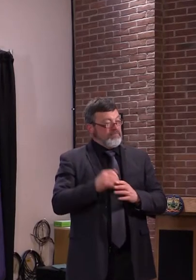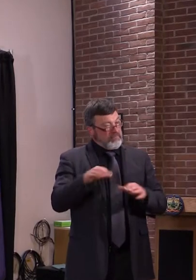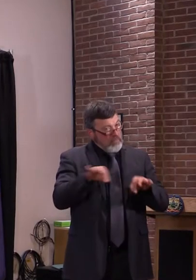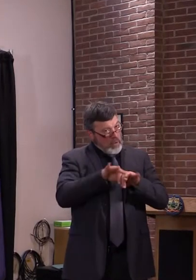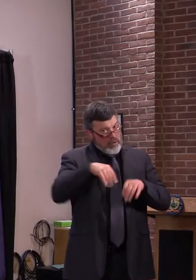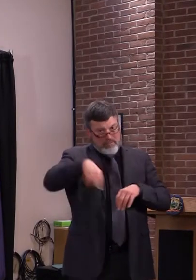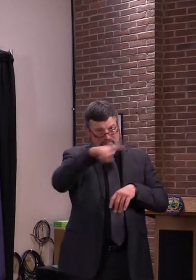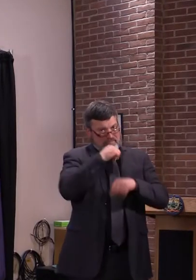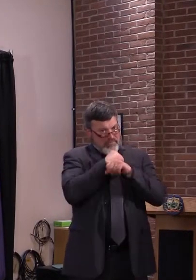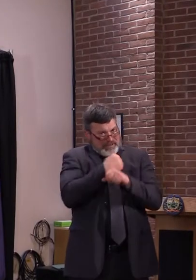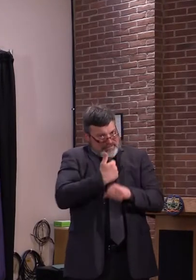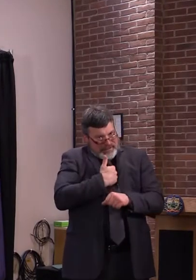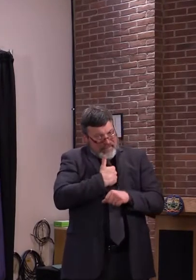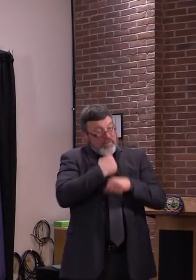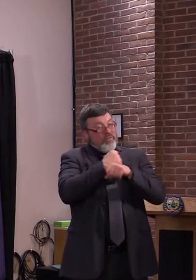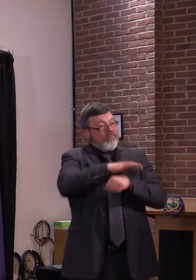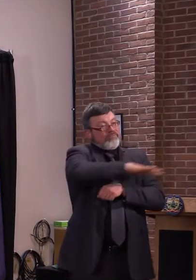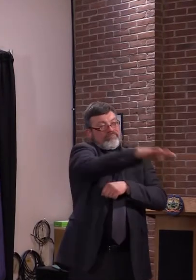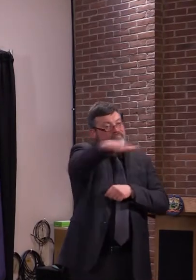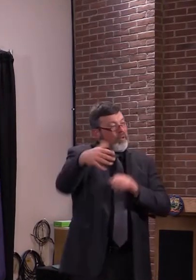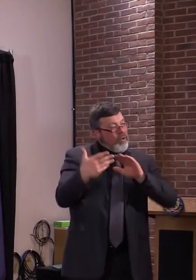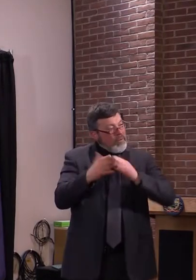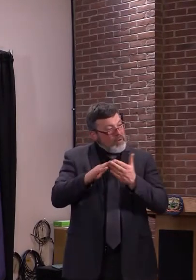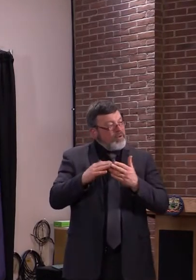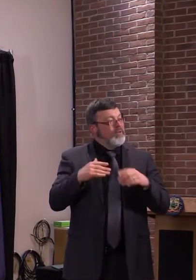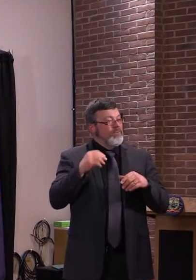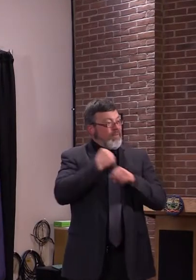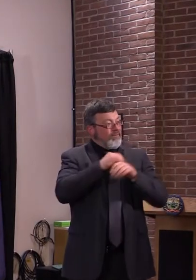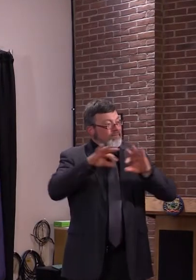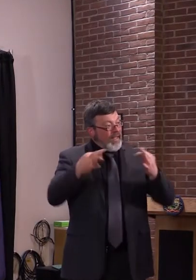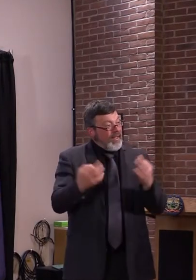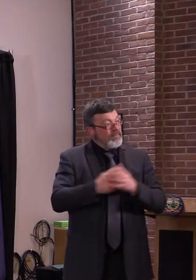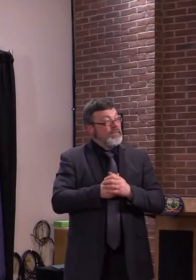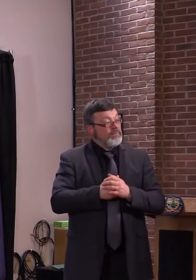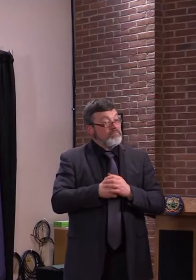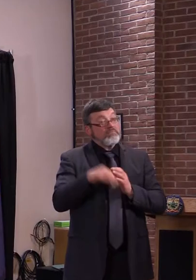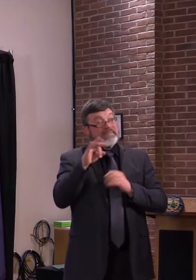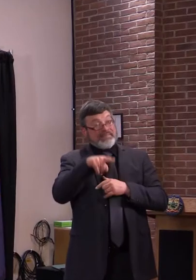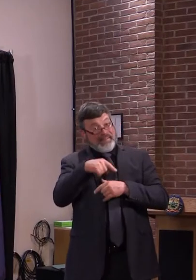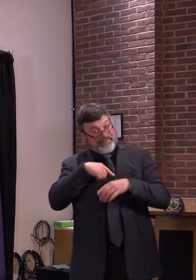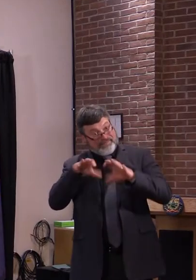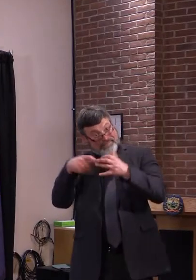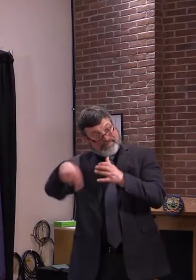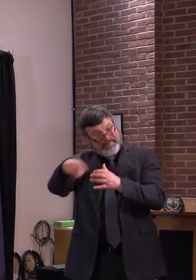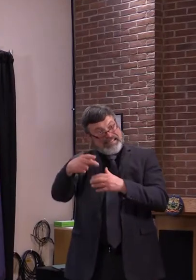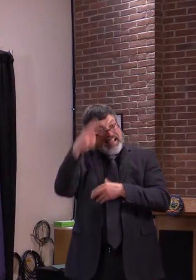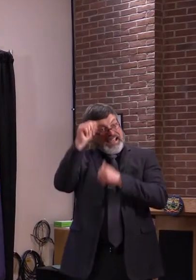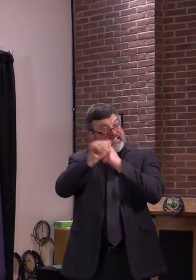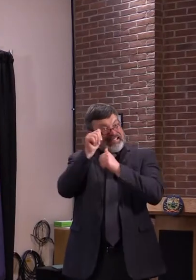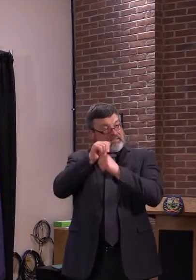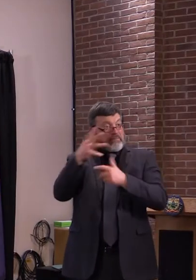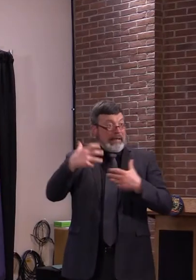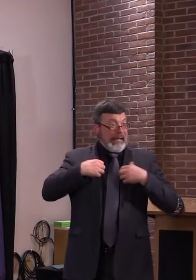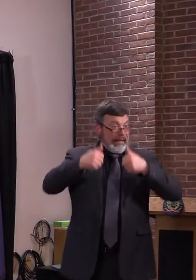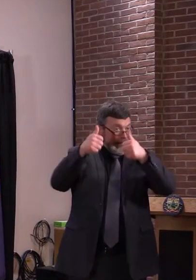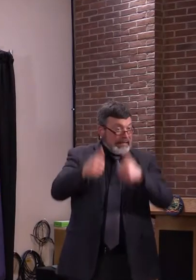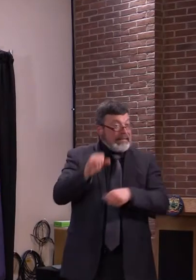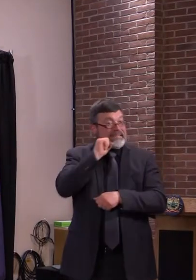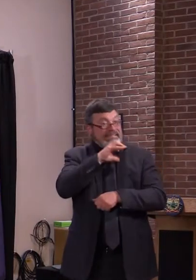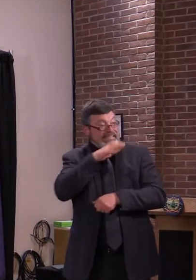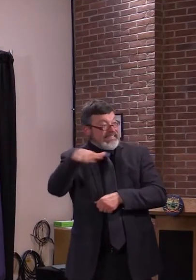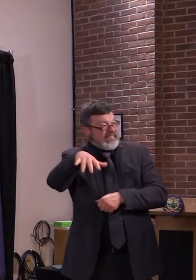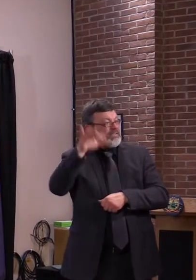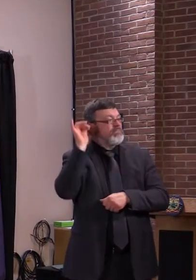be harder for people who are at higher risk of more severe illness, and we cannot leave behind these